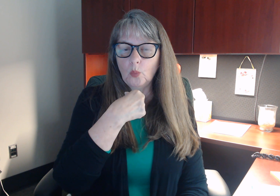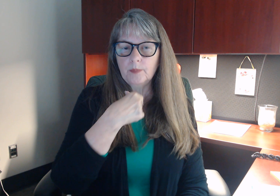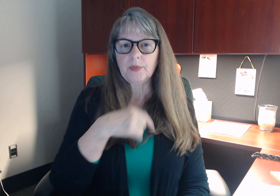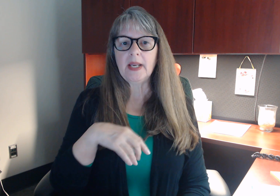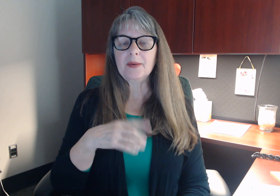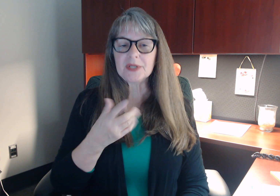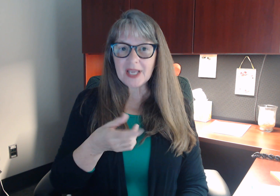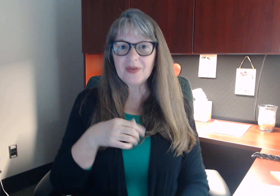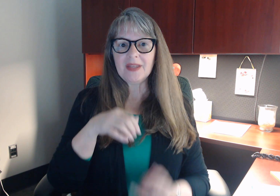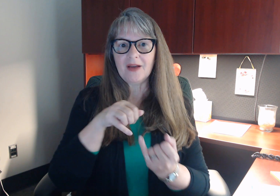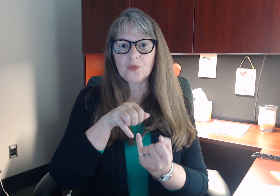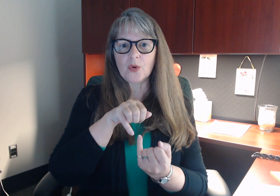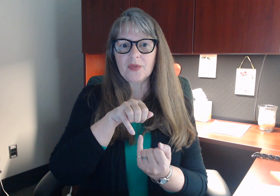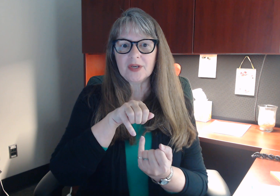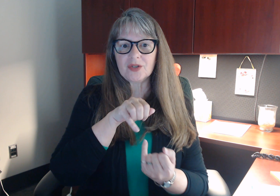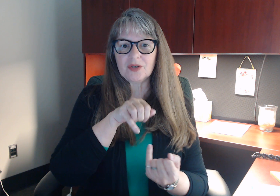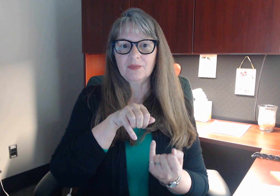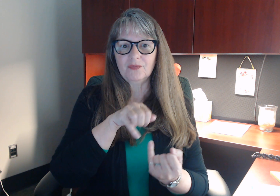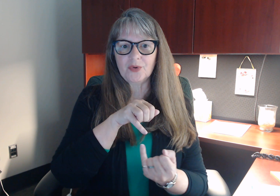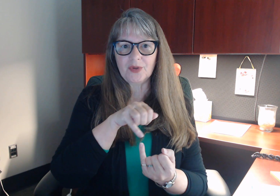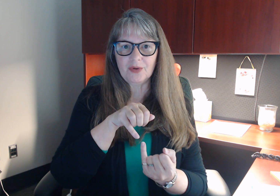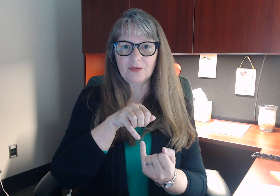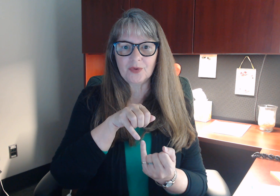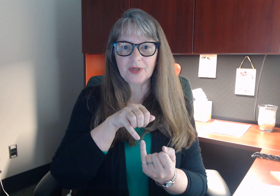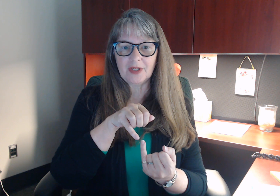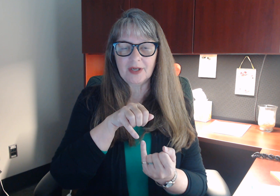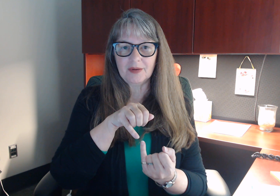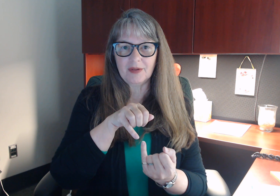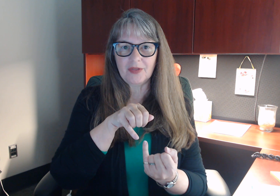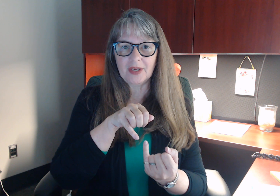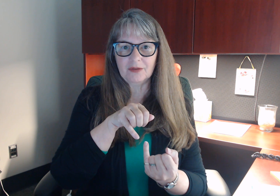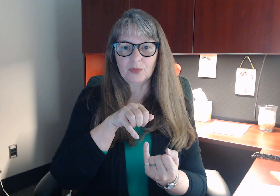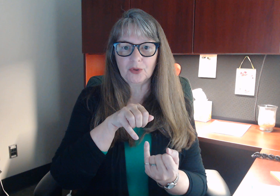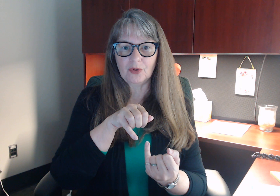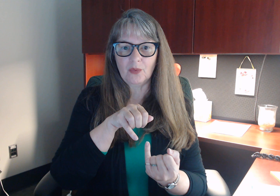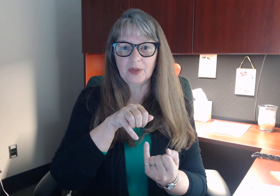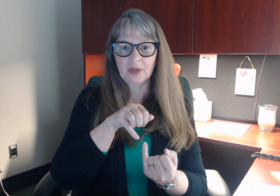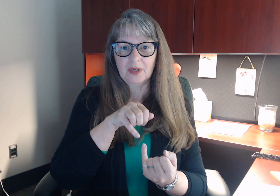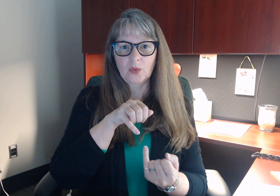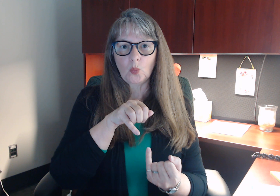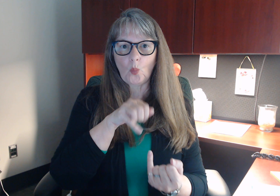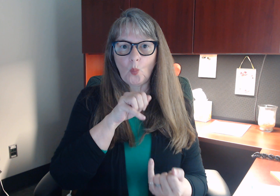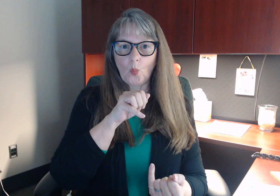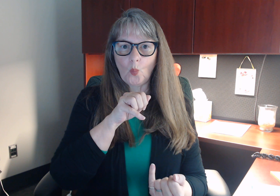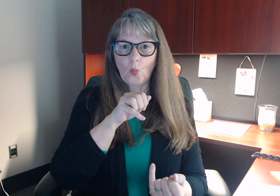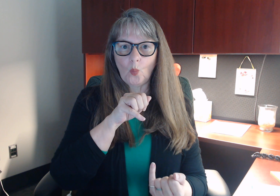And I was saving that for this, for the thin, where you're going.